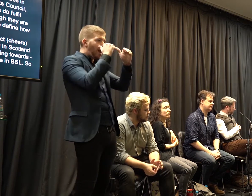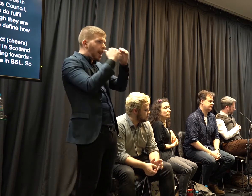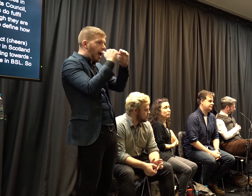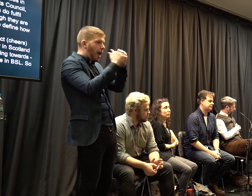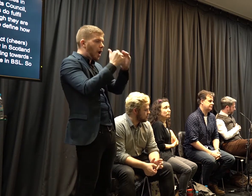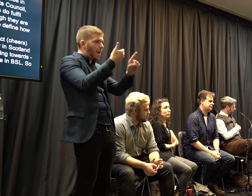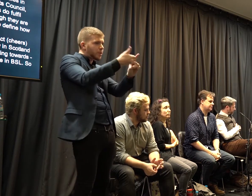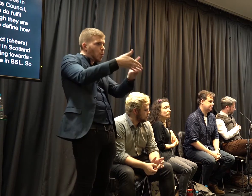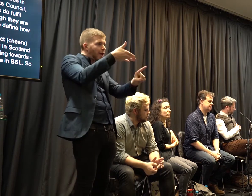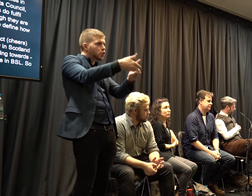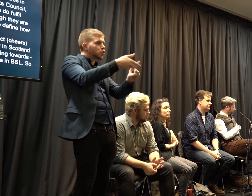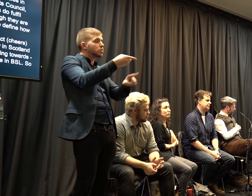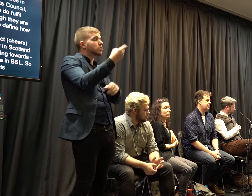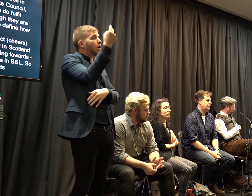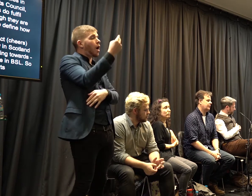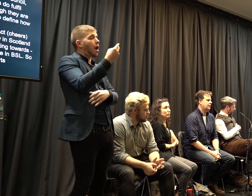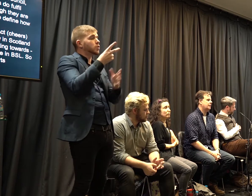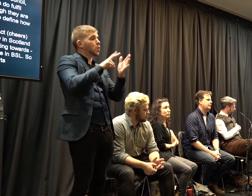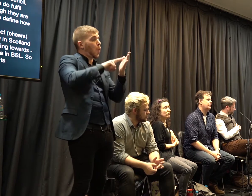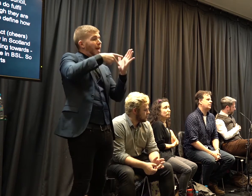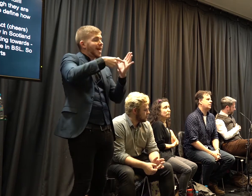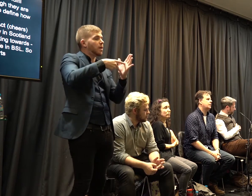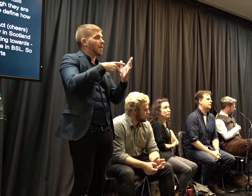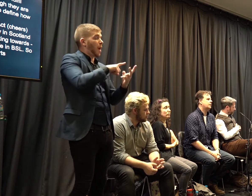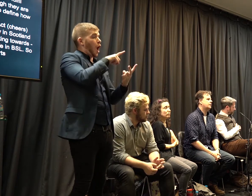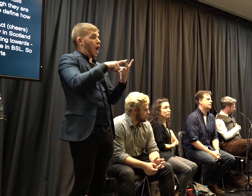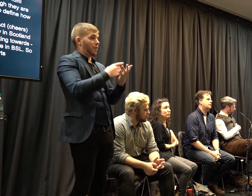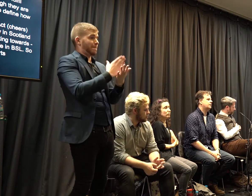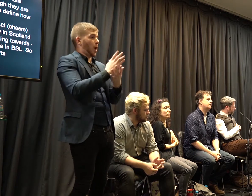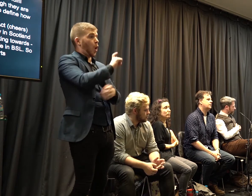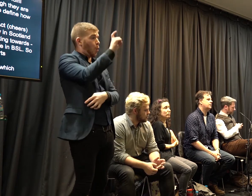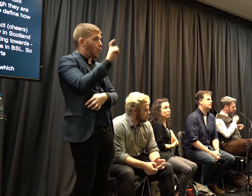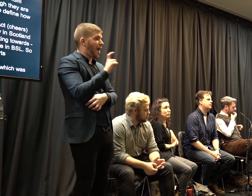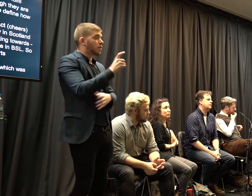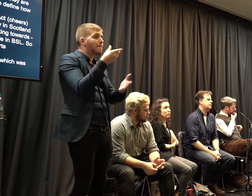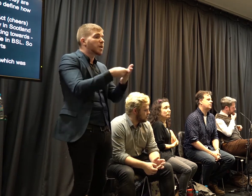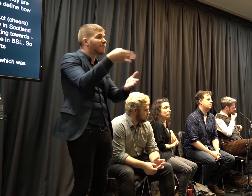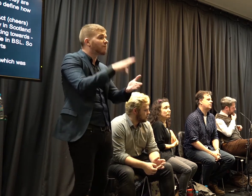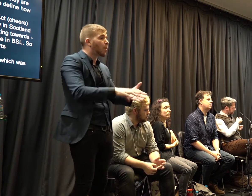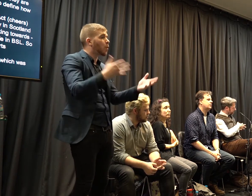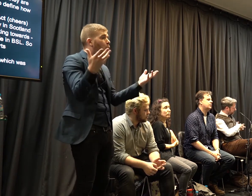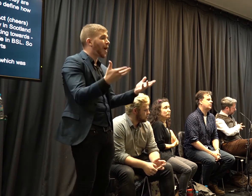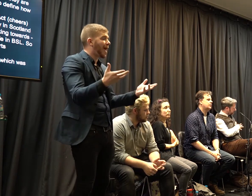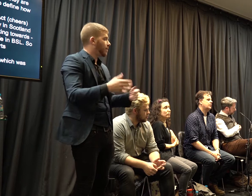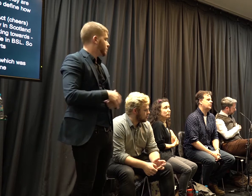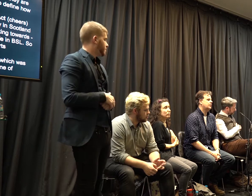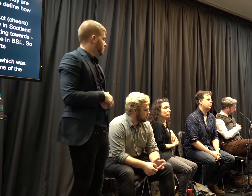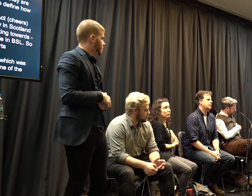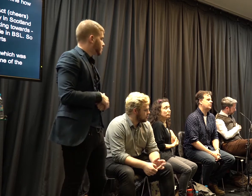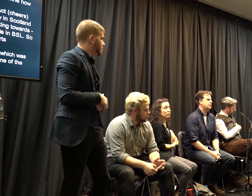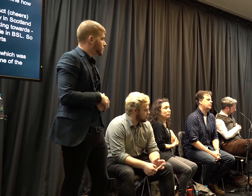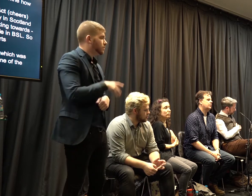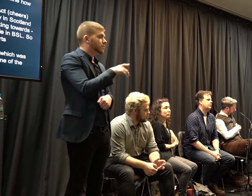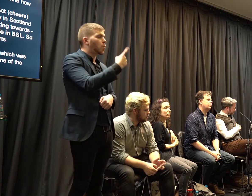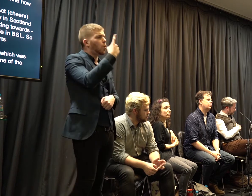on arts organisations. But there was another part to the question, which was about where does the money come from? And one of the things that I think is